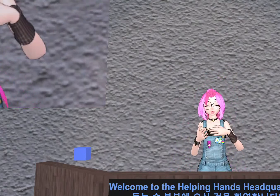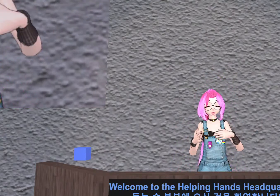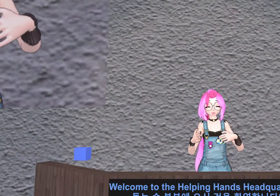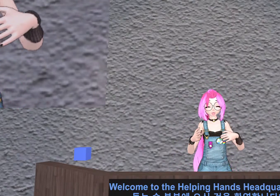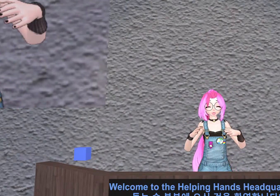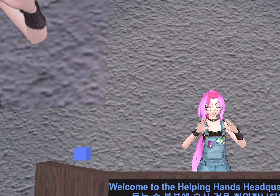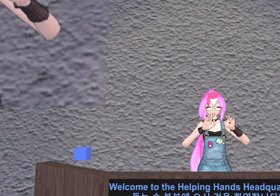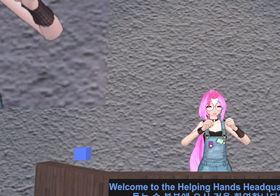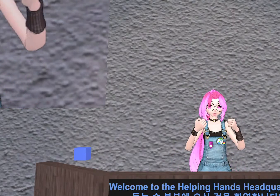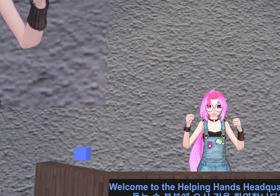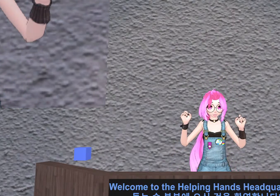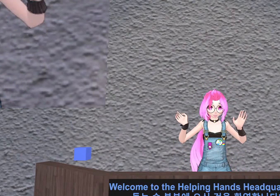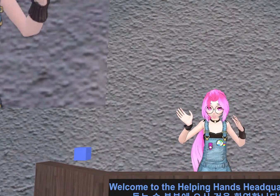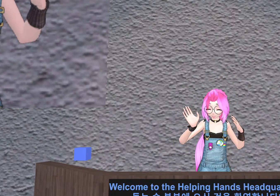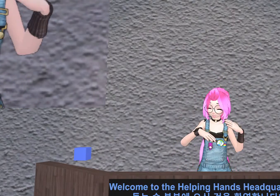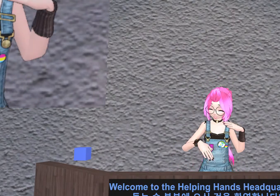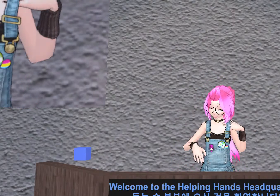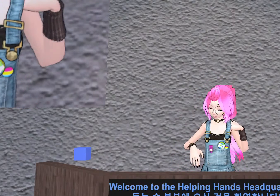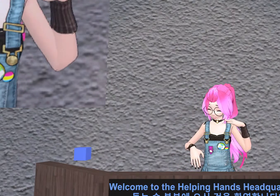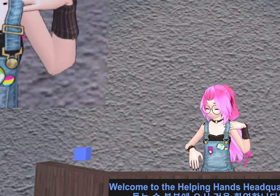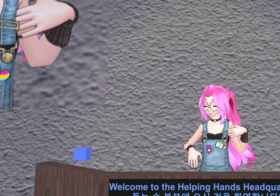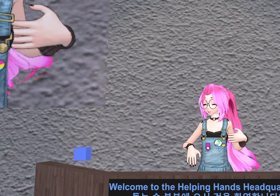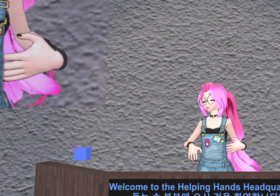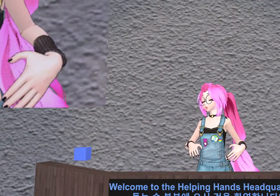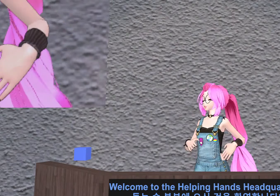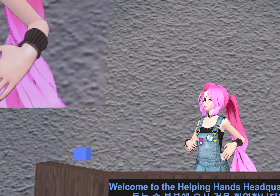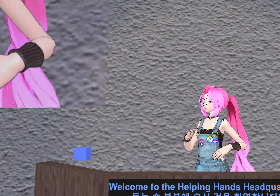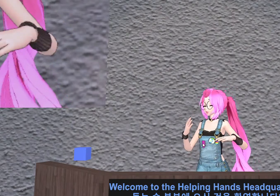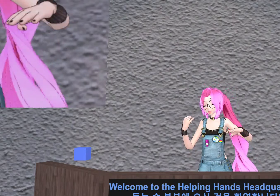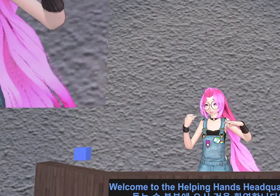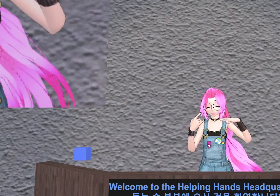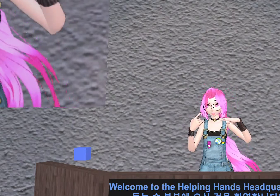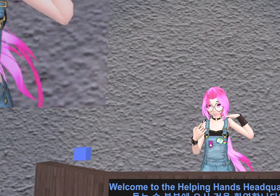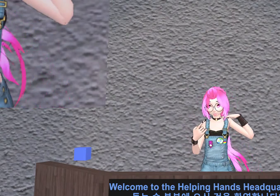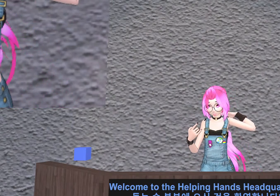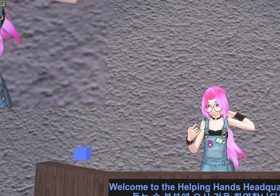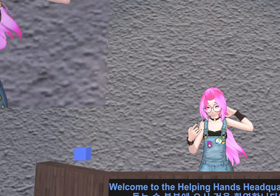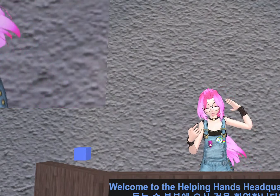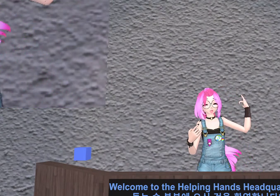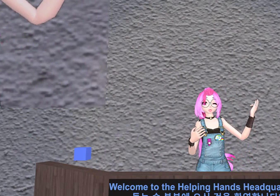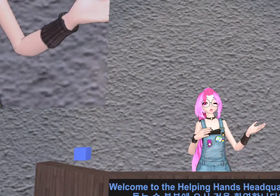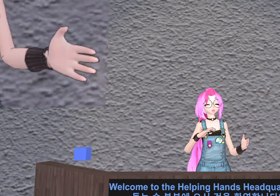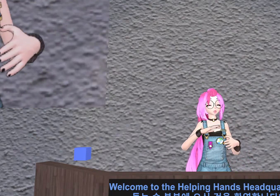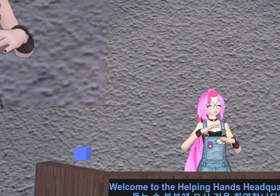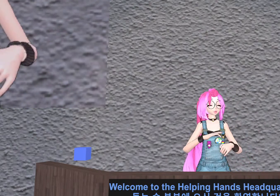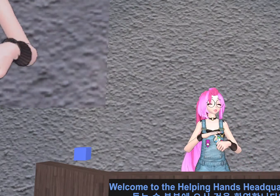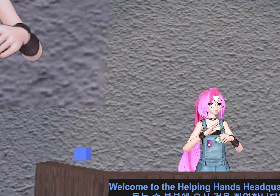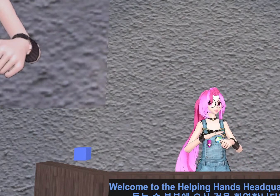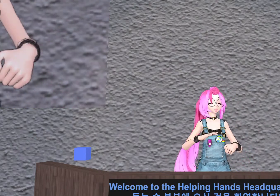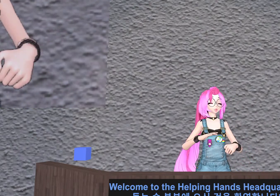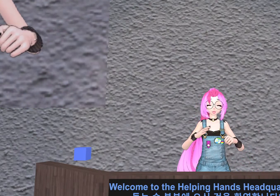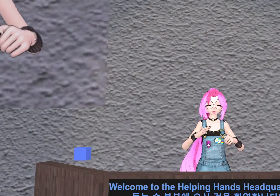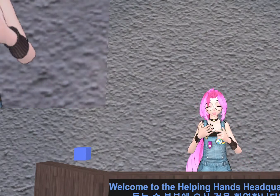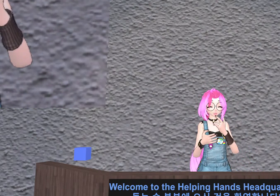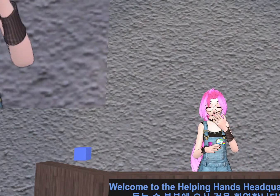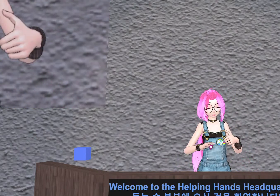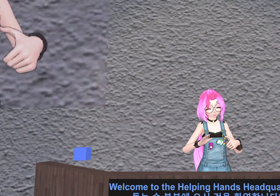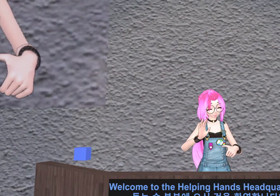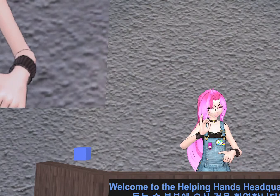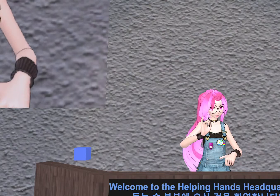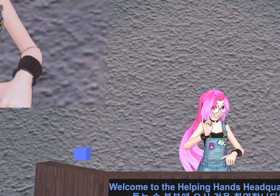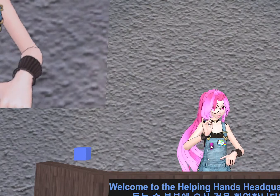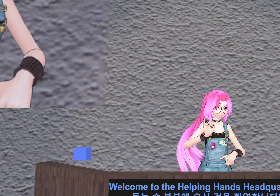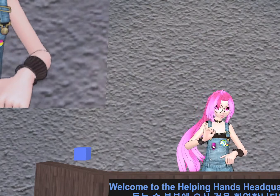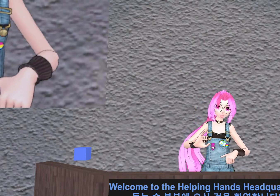that. Every time they like add something, it just breaks a lot more stuff. So, anyways, point is, I totally understand if y'all are feeling a little bit frustrated about